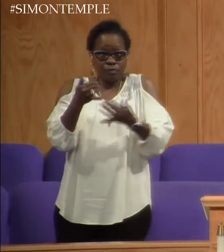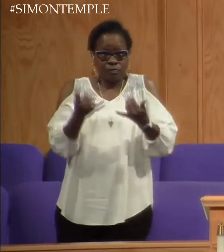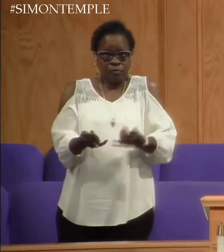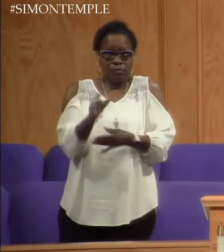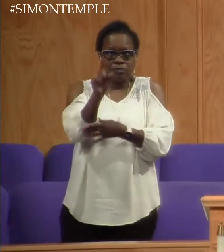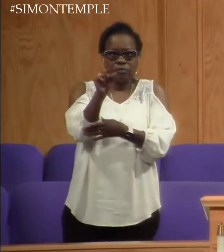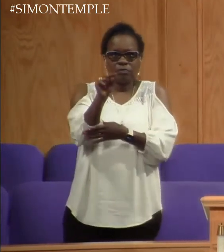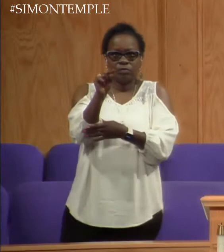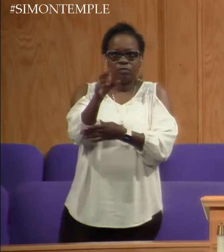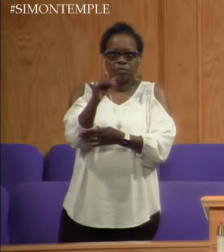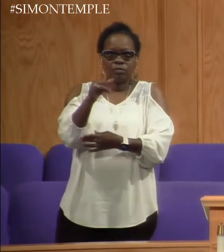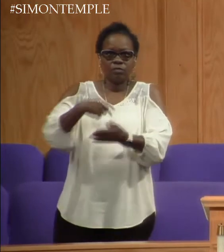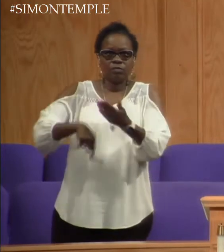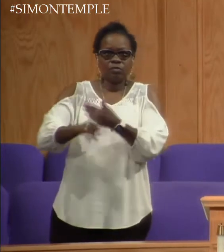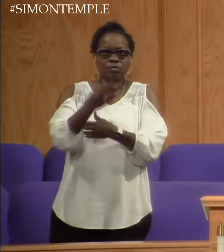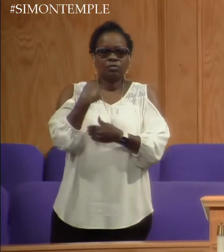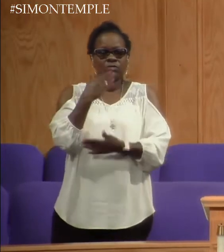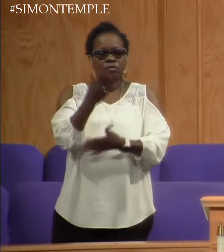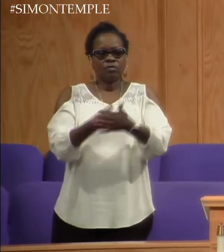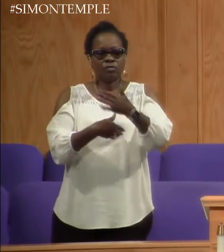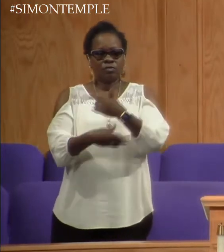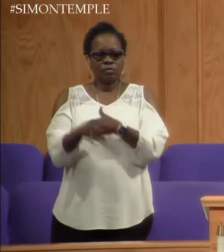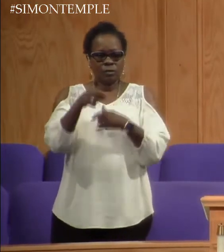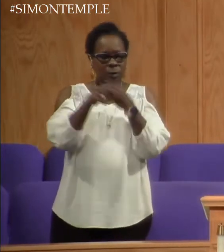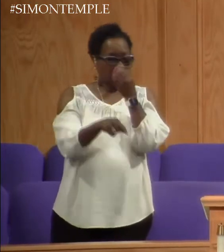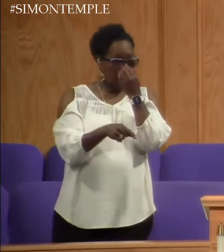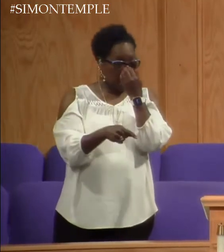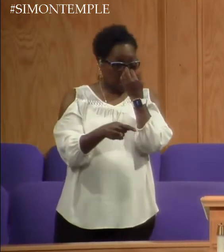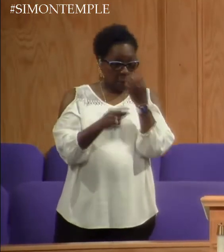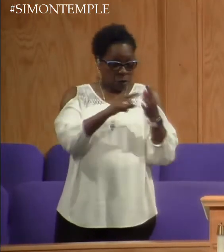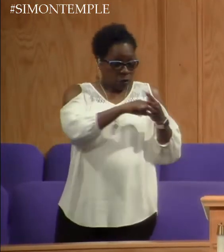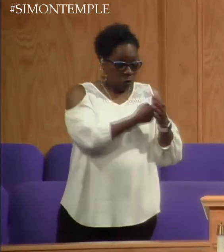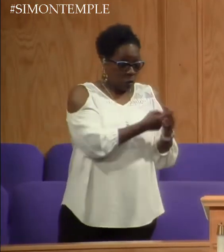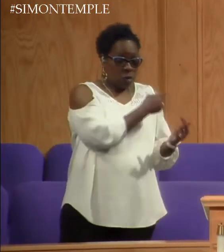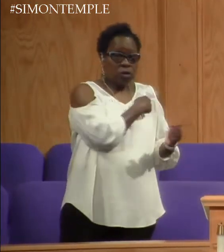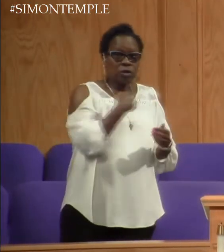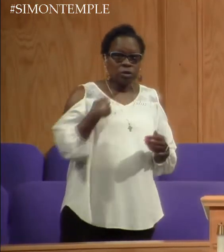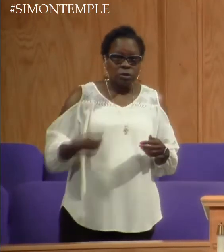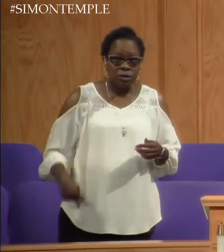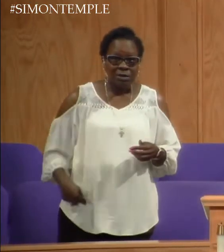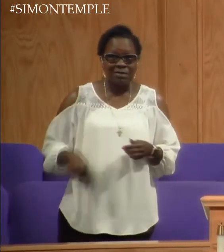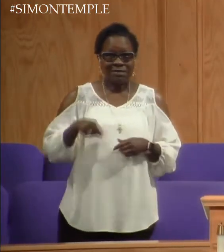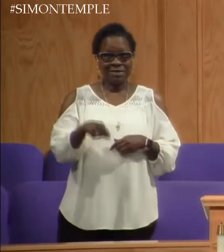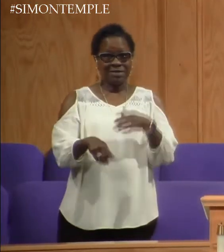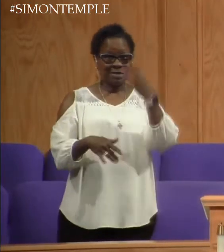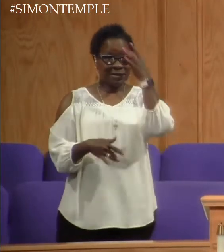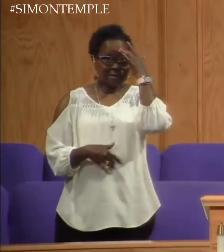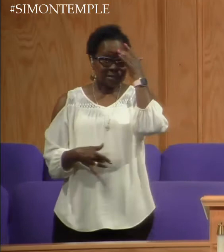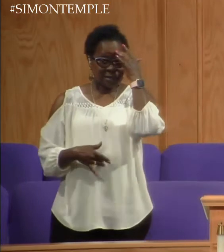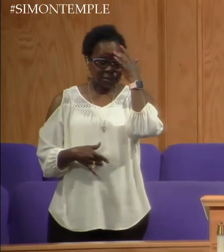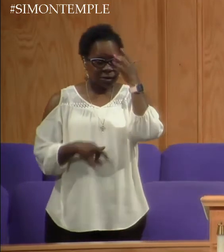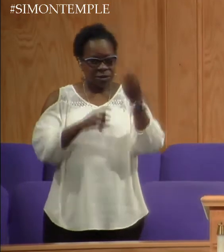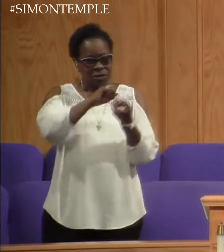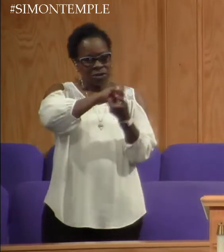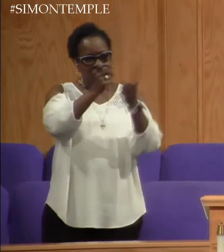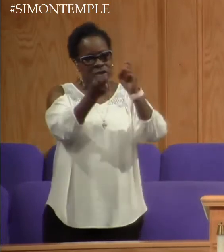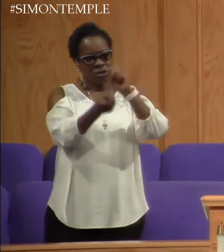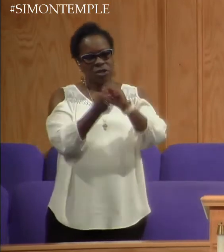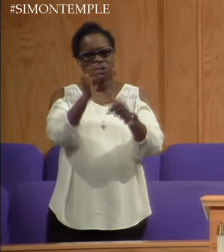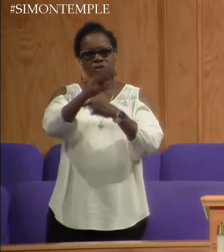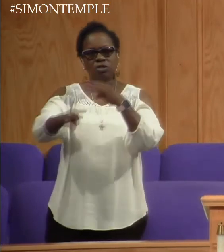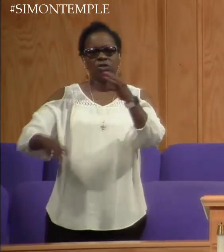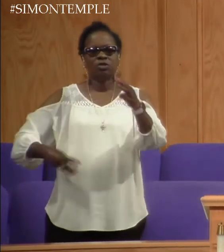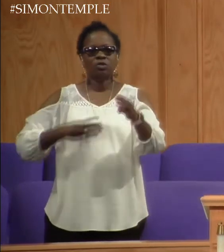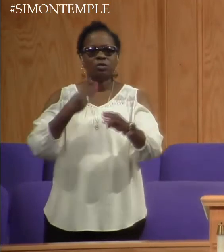first starting way over in Wuhan, China, this virus has managed to turn the entire world